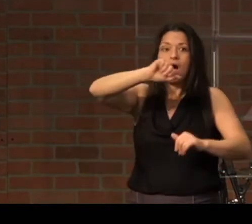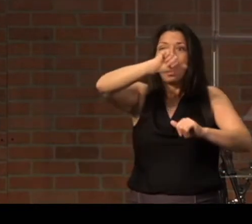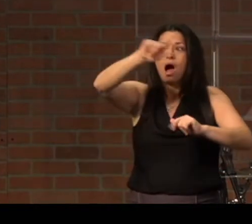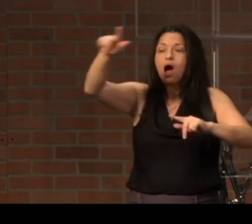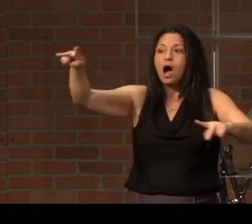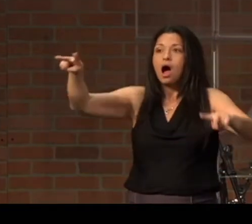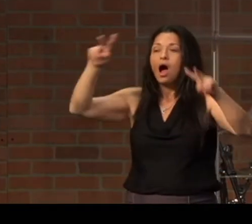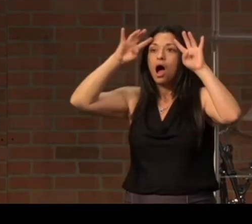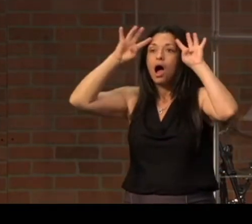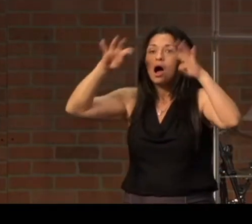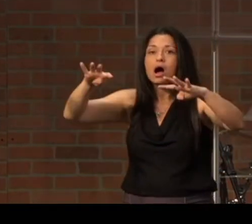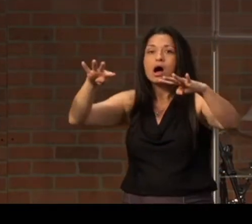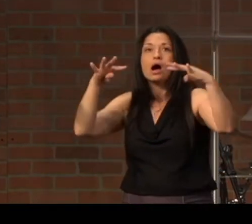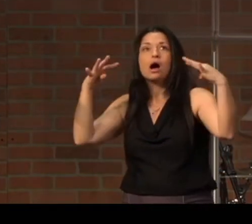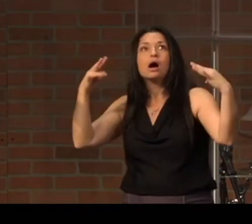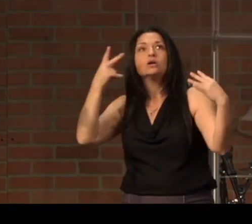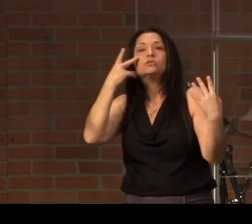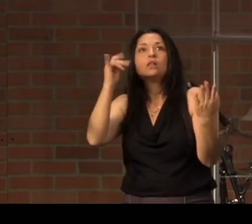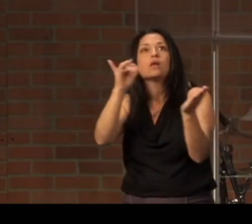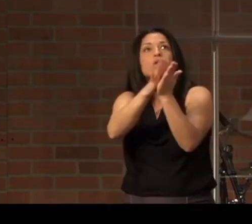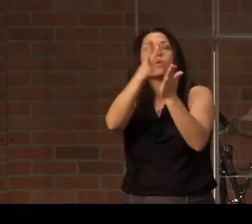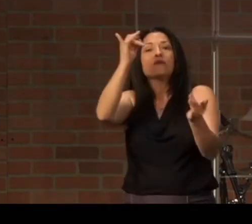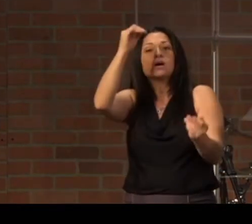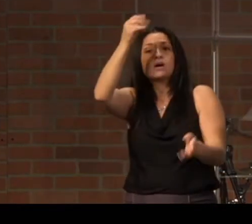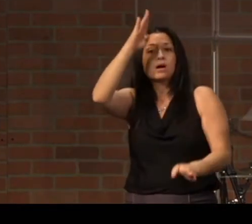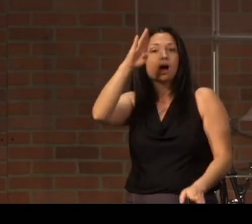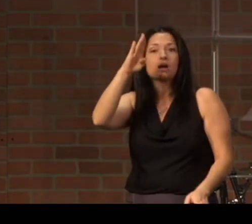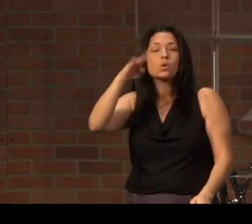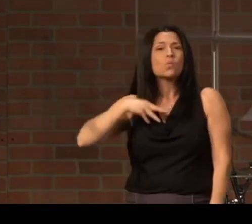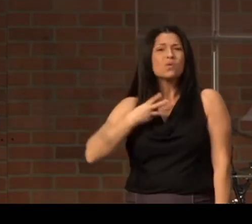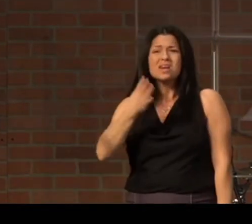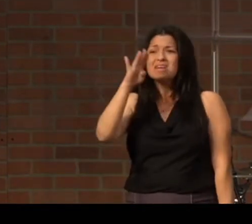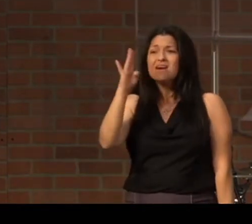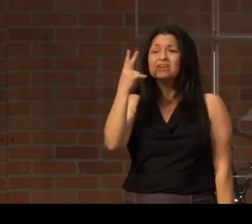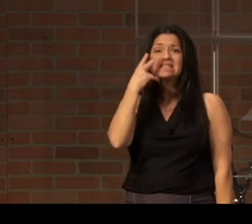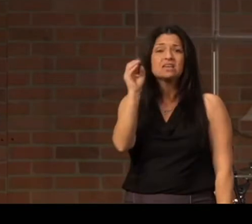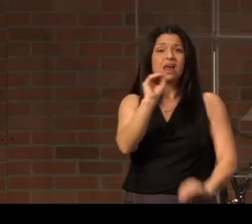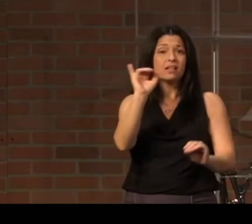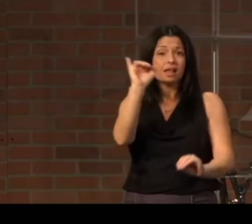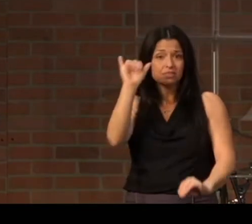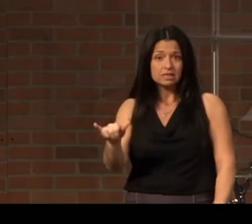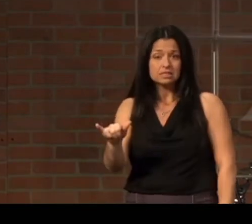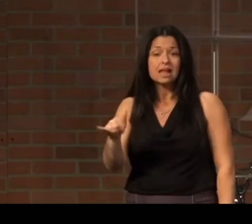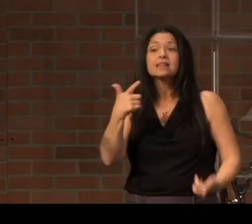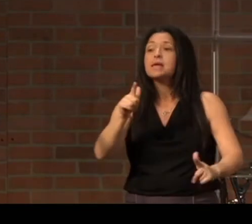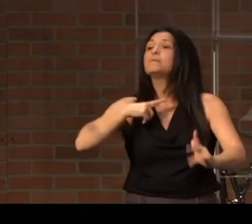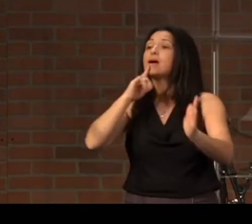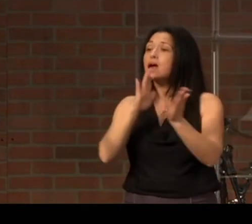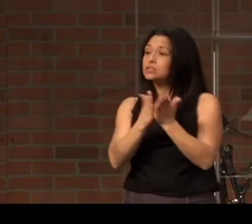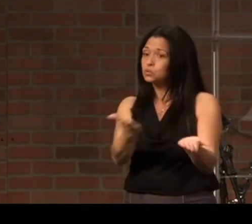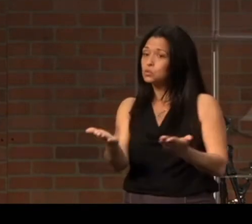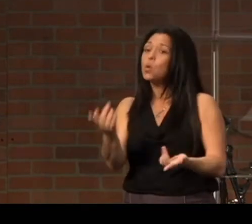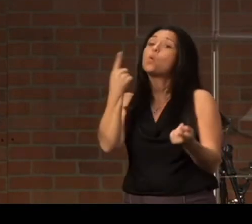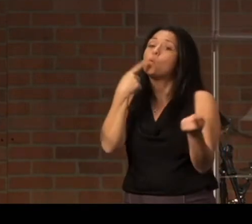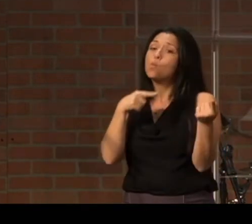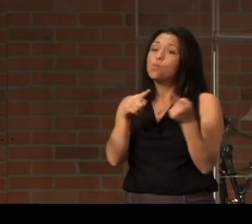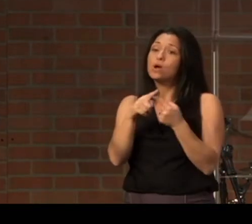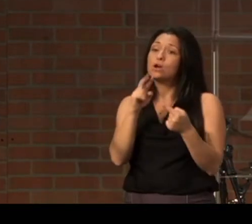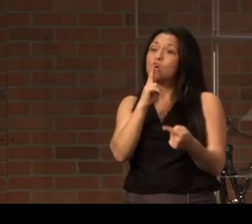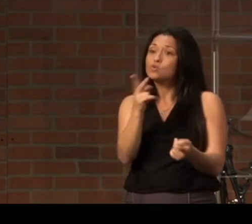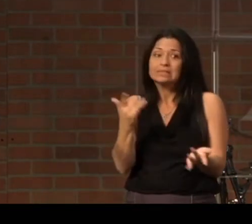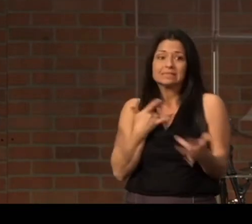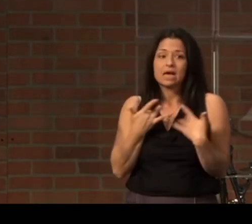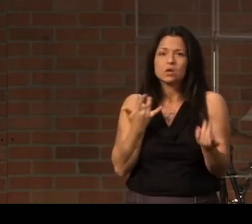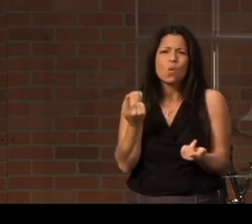they were all amazed and were glorifying God, saying, we have never seen anything like this. Let me ask you, when are you